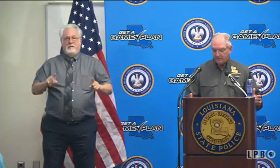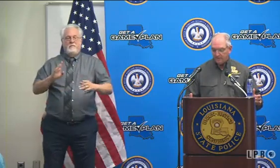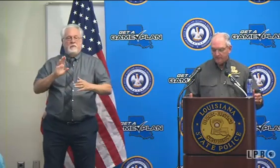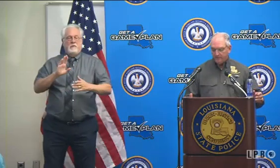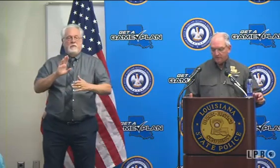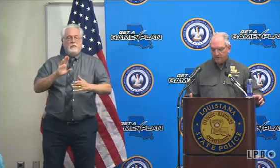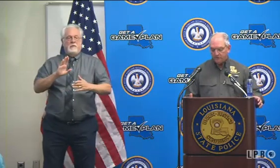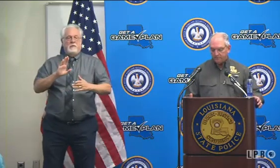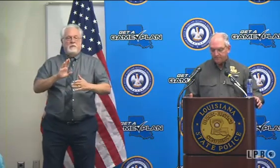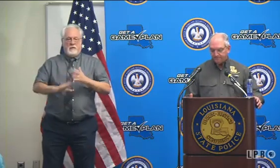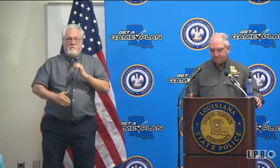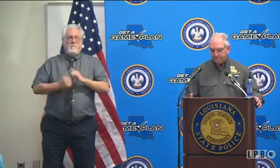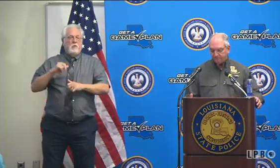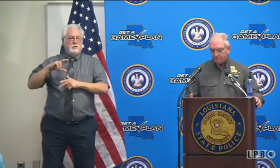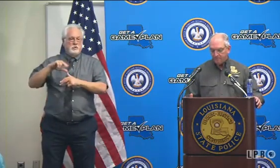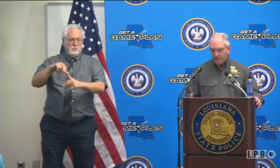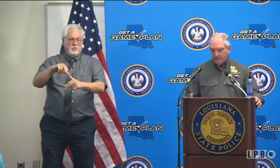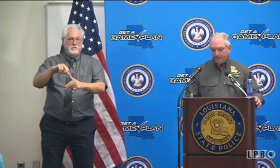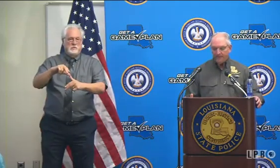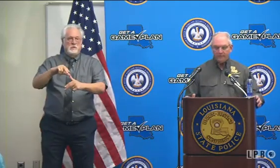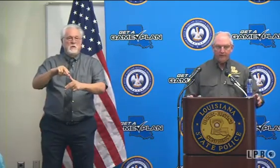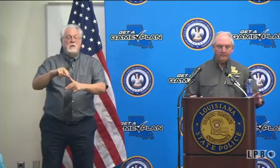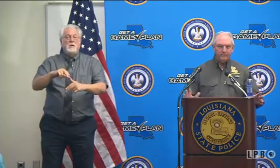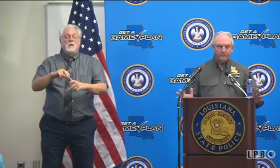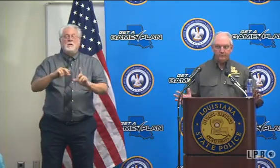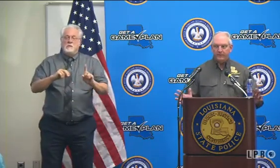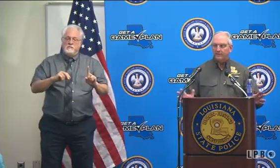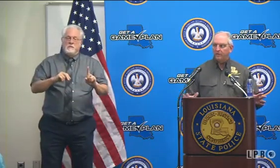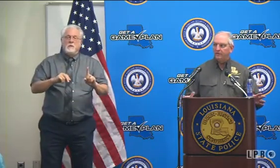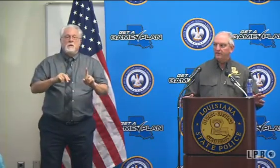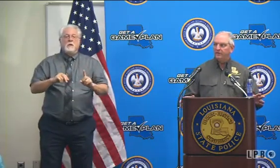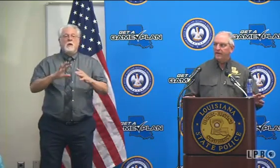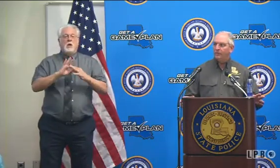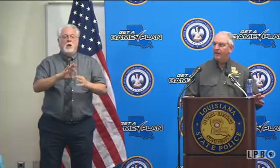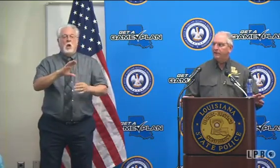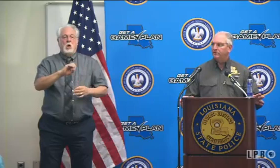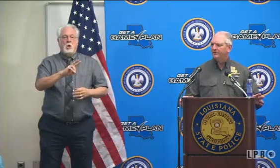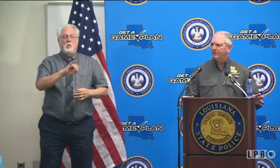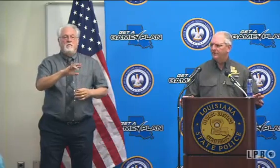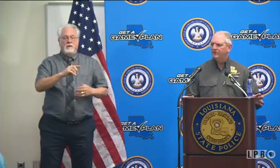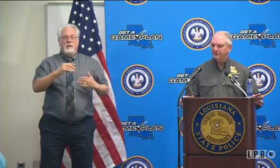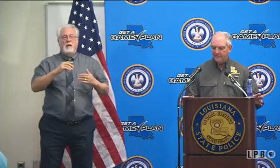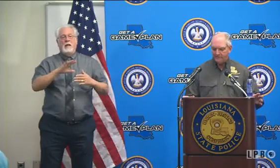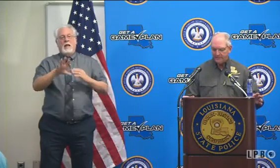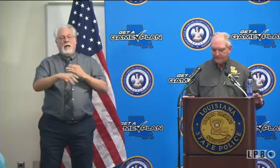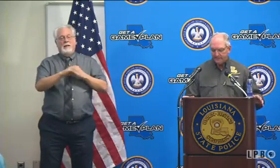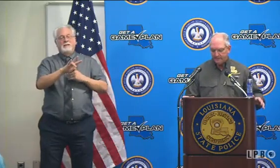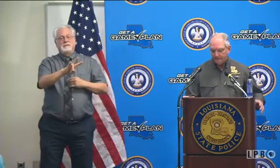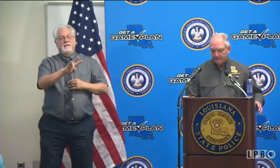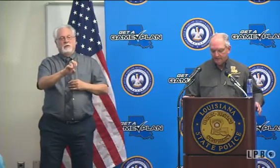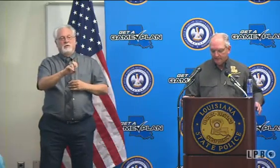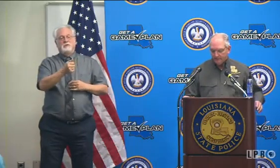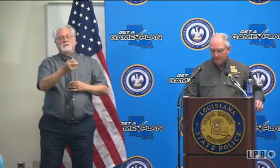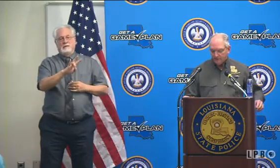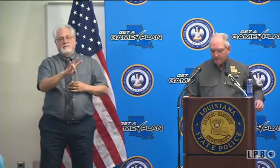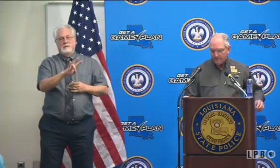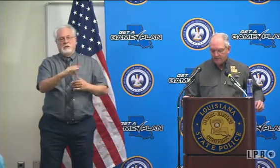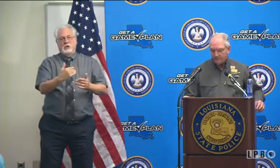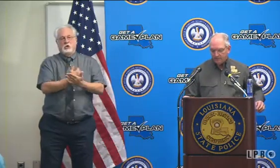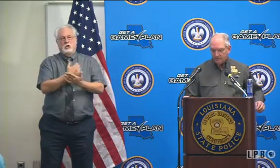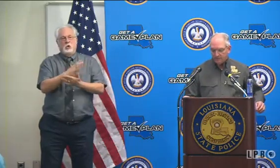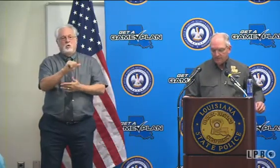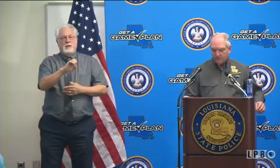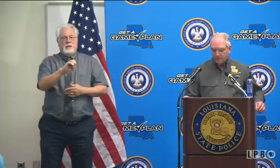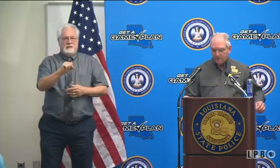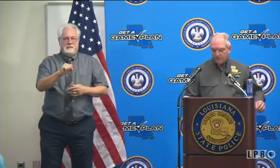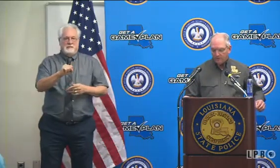most storms. And by the way, with respect to COVID, today we added 717 new